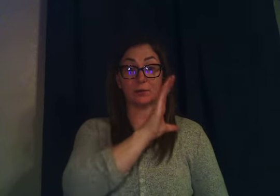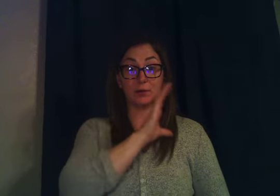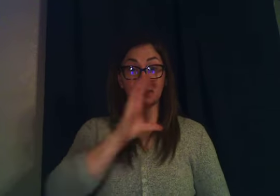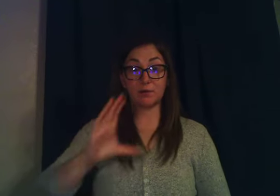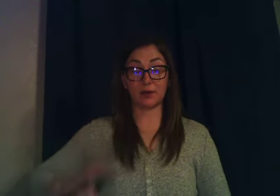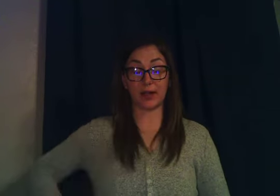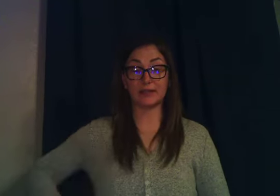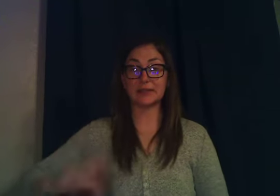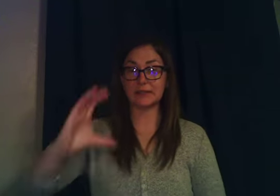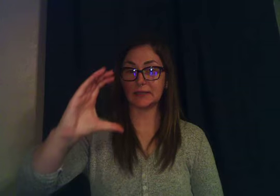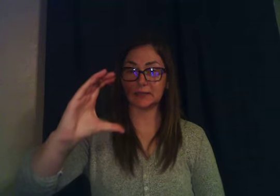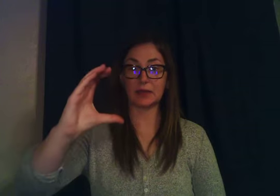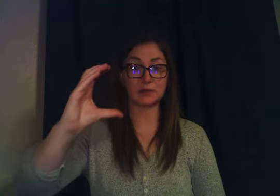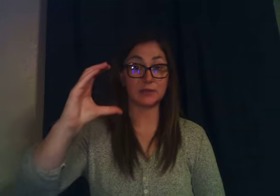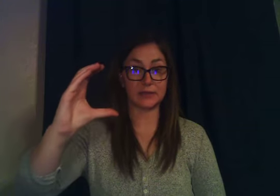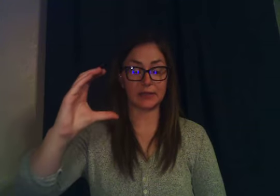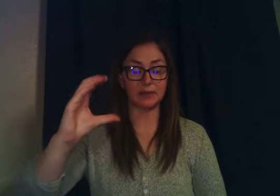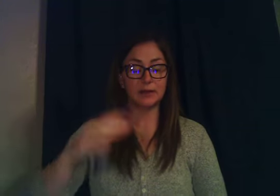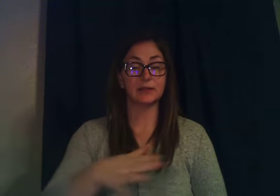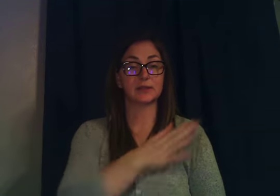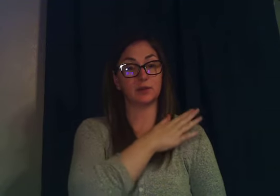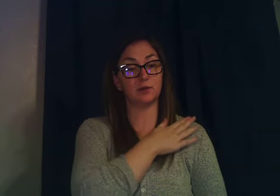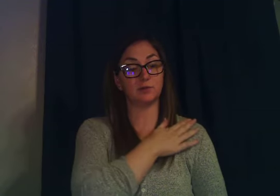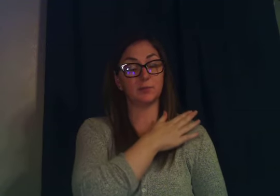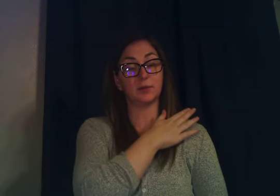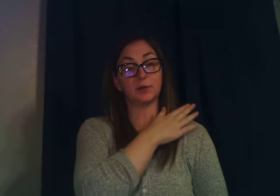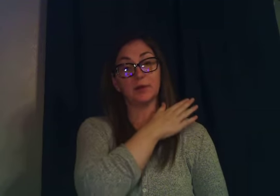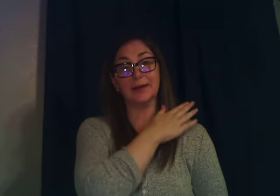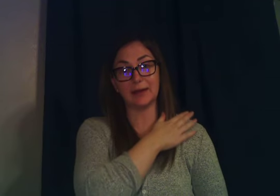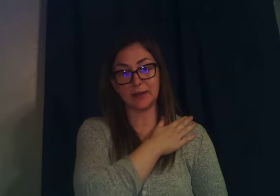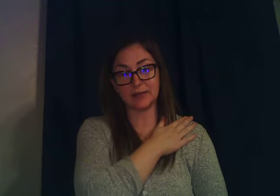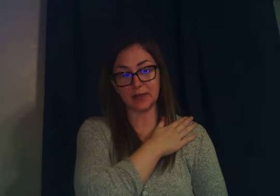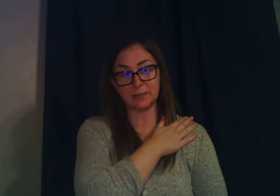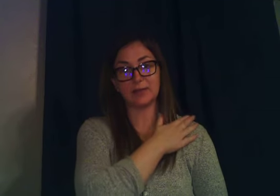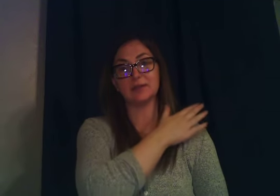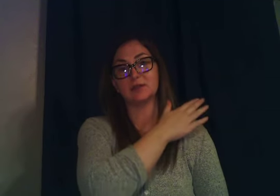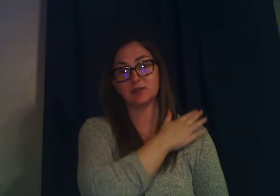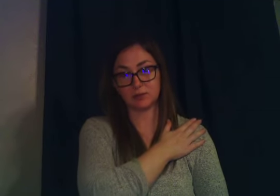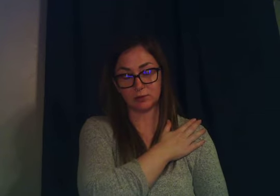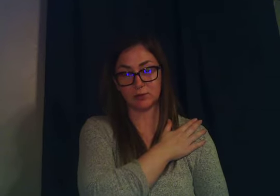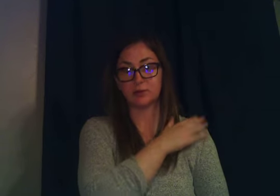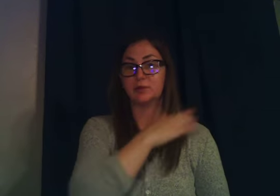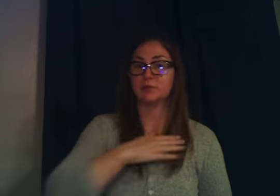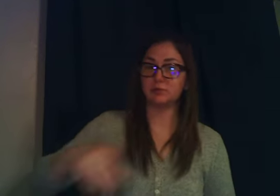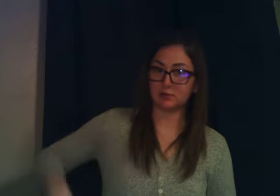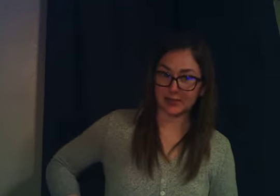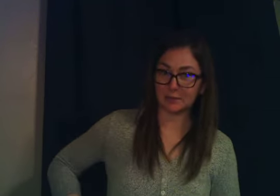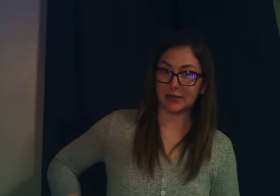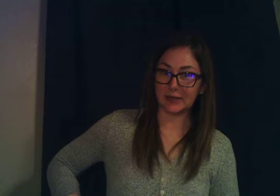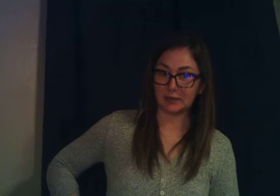Christ, this is the letter C. It's going to go from your non-dominant shoulder to your dominant hip.